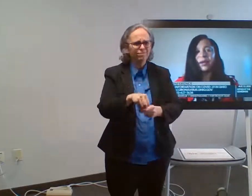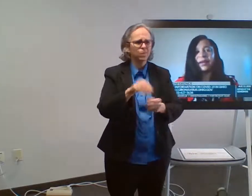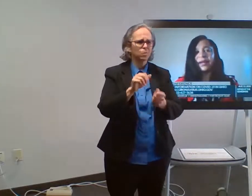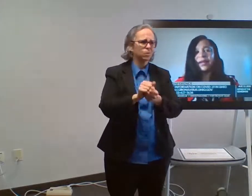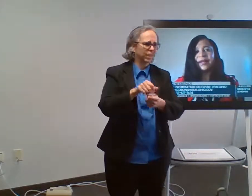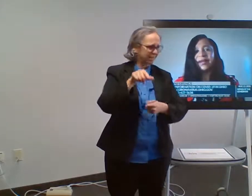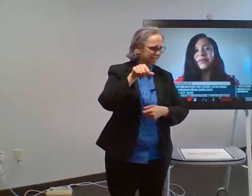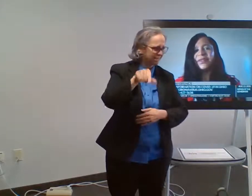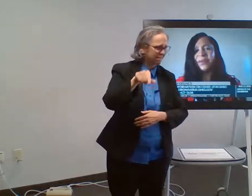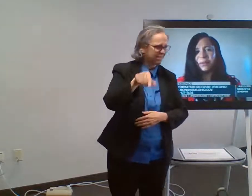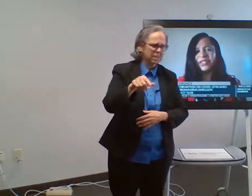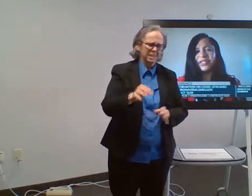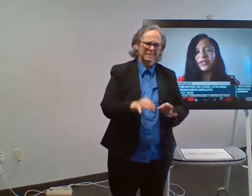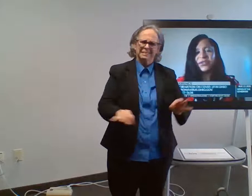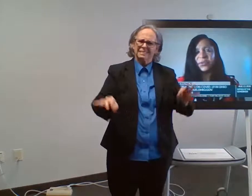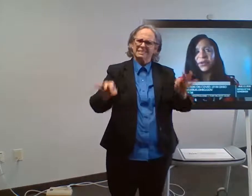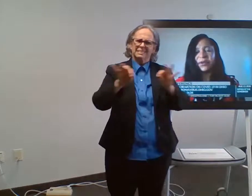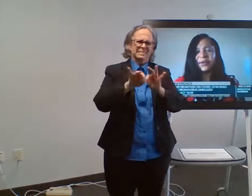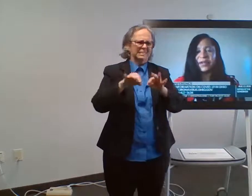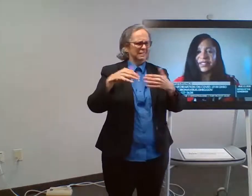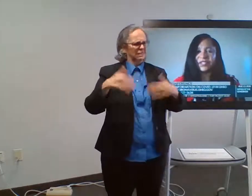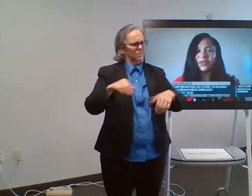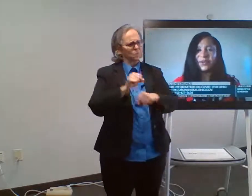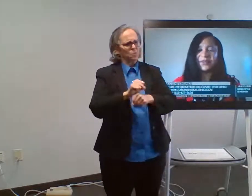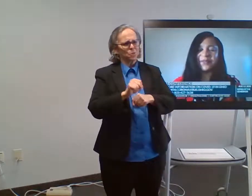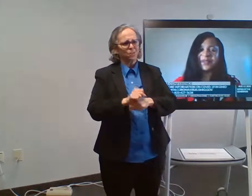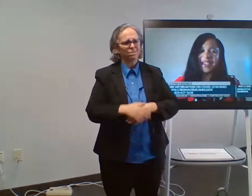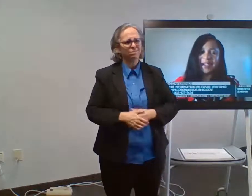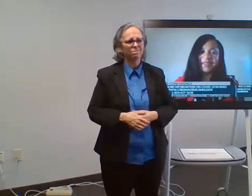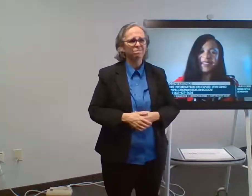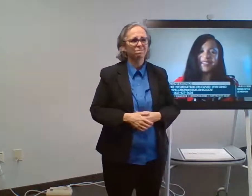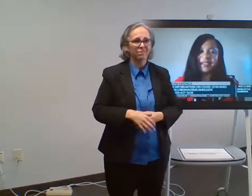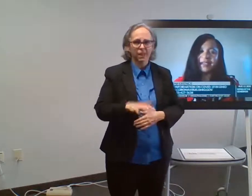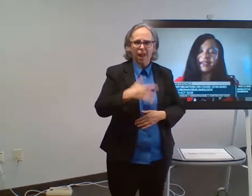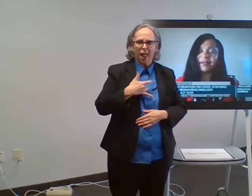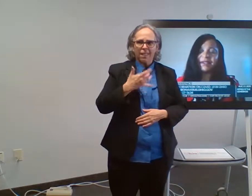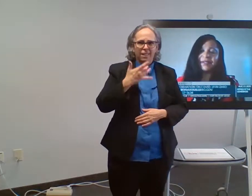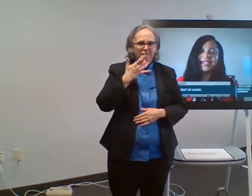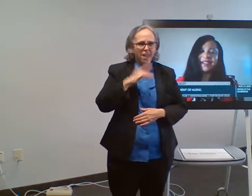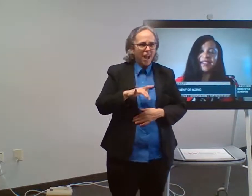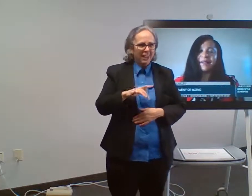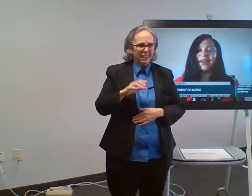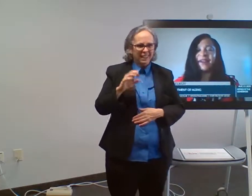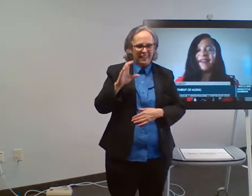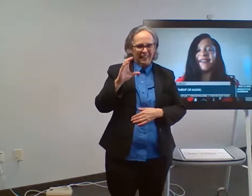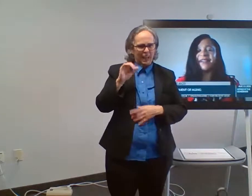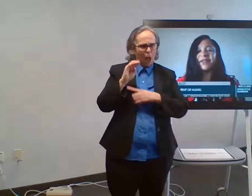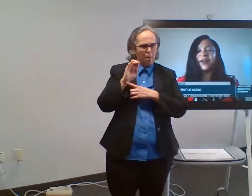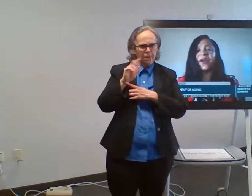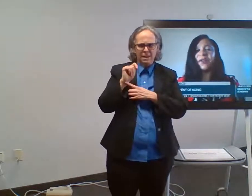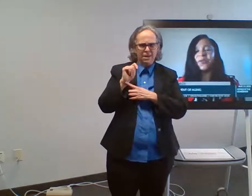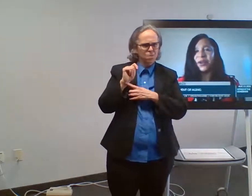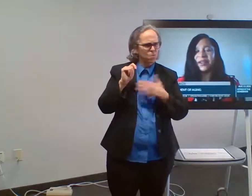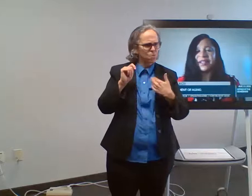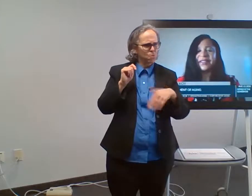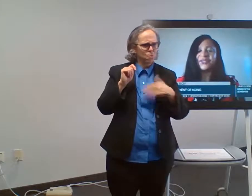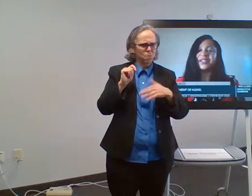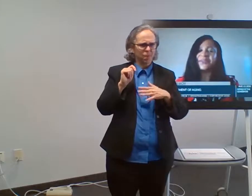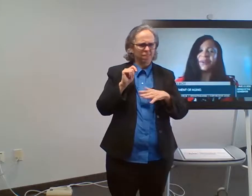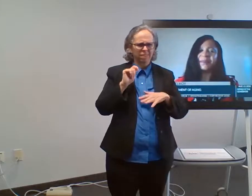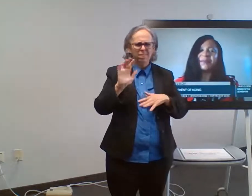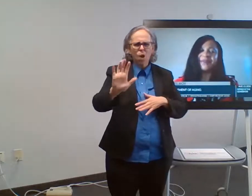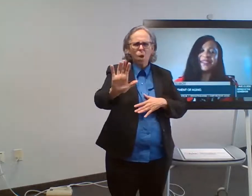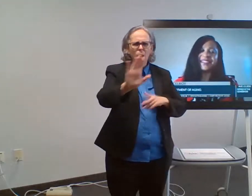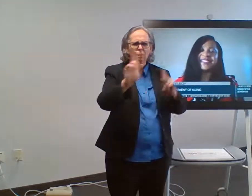critical work. I'm so appreciative to work with such a wonderful cabinet. Every day I'm in awe of their hard work and